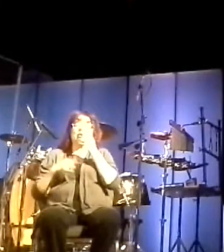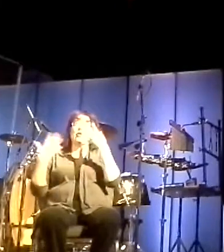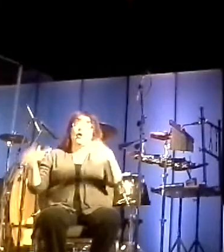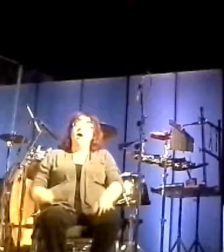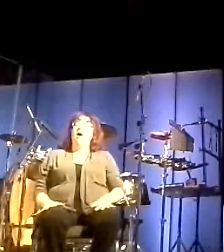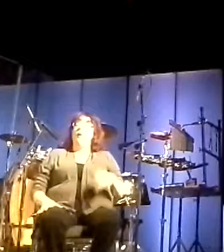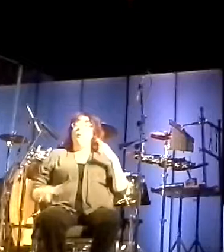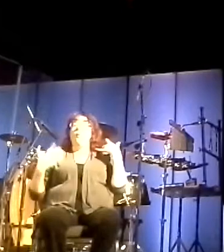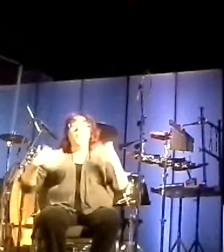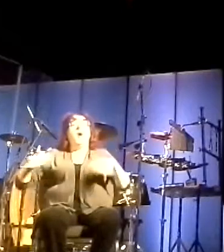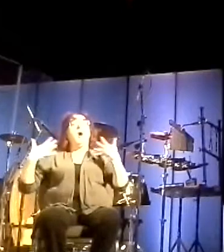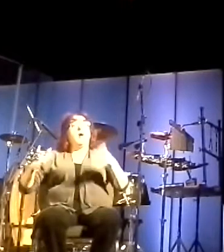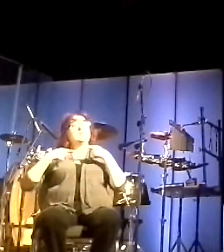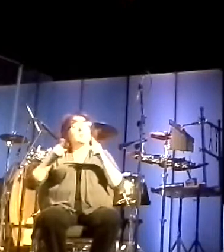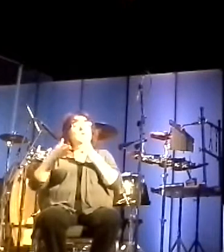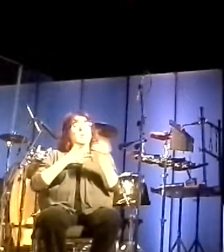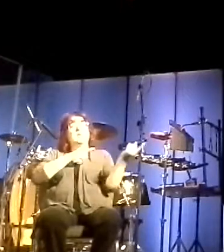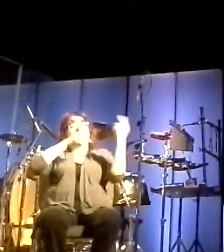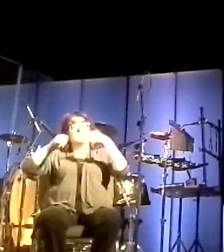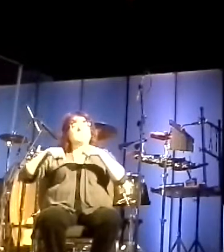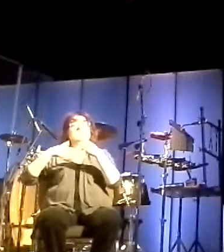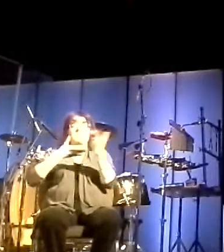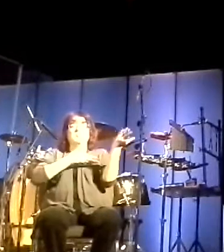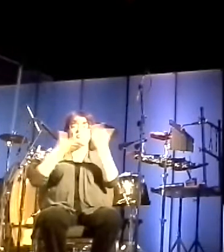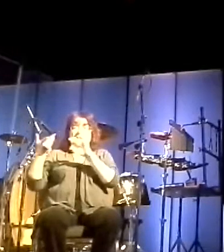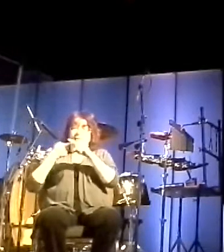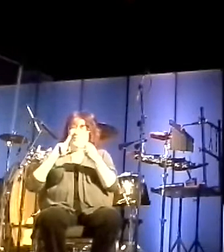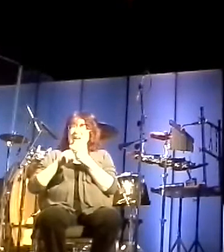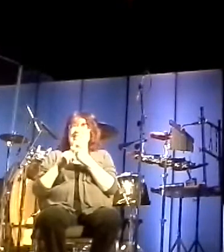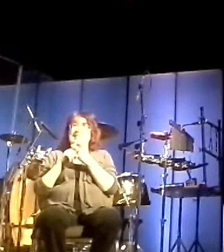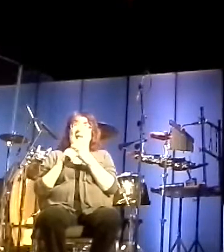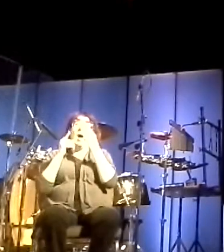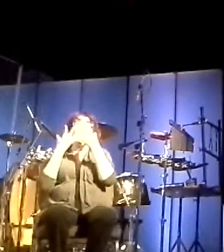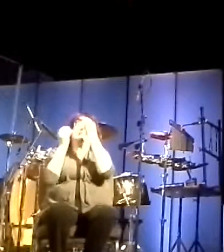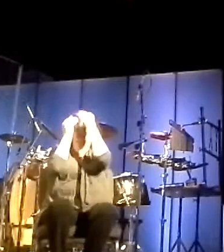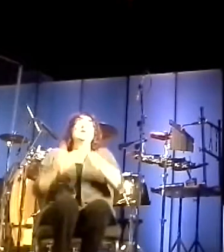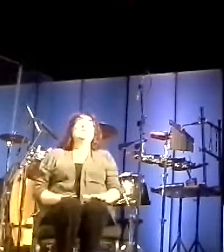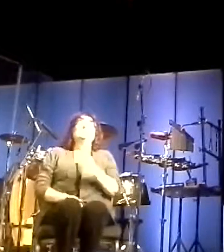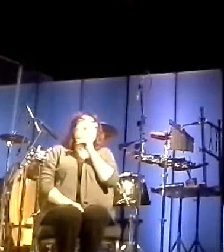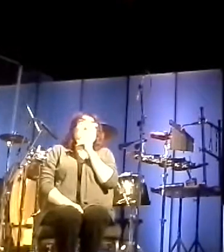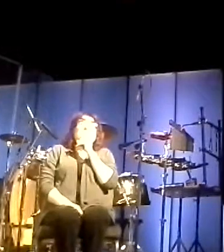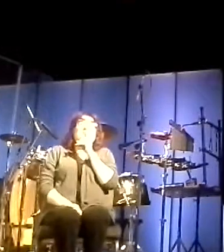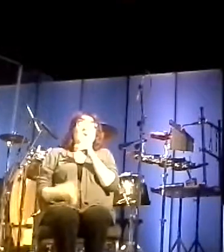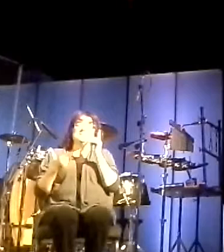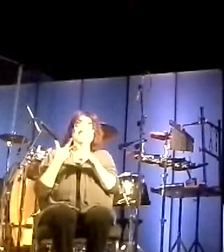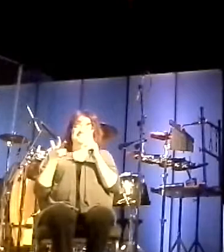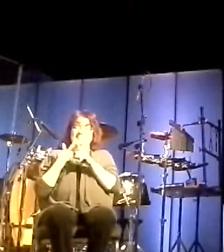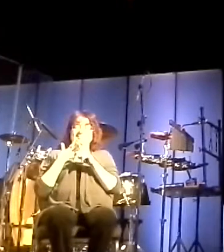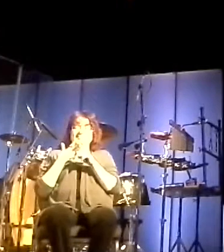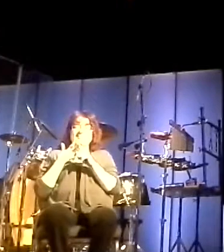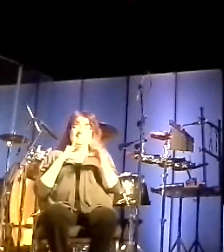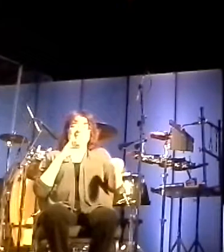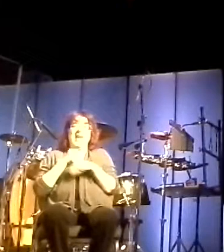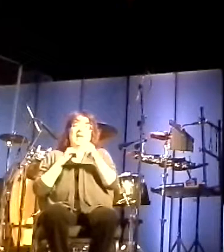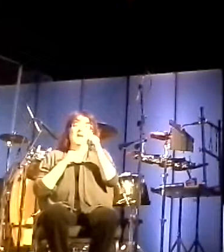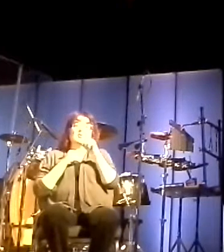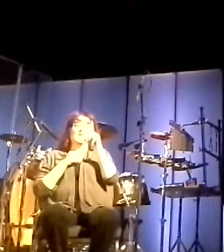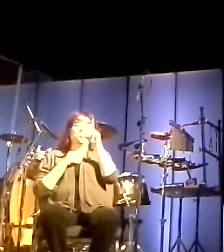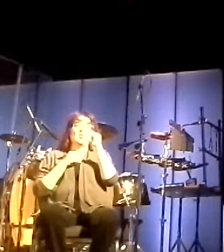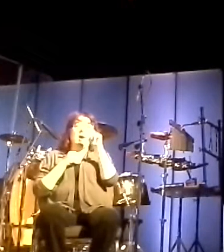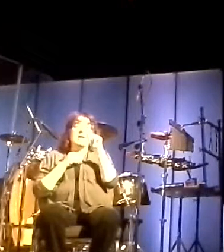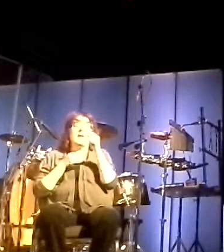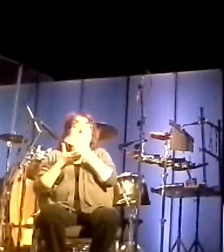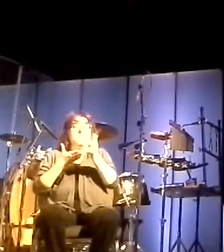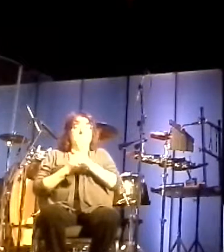going to rock and roll throughout the week. You can bring your friends. I can't wait to tell you. Okay, number three, we're going to add 120